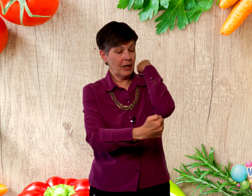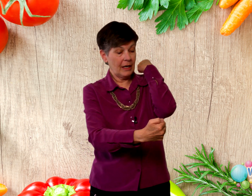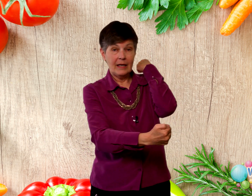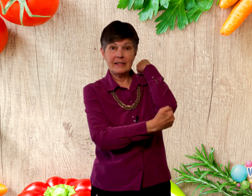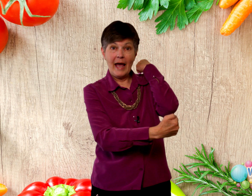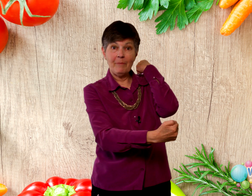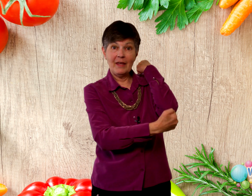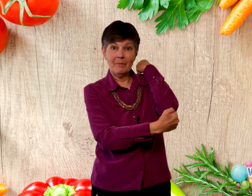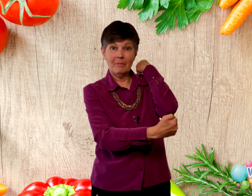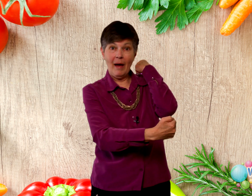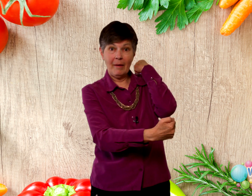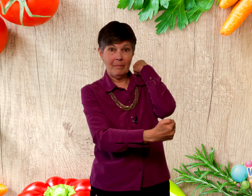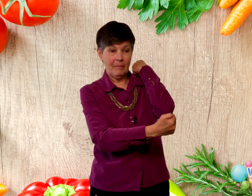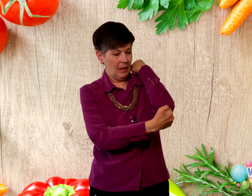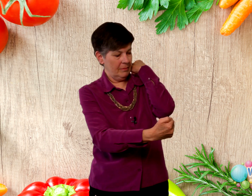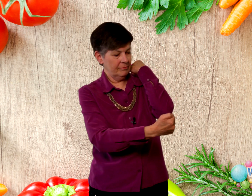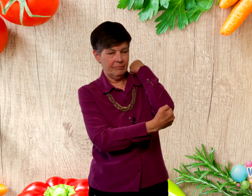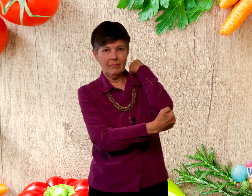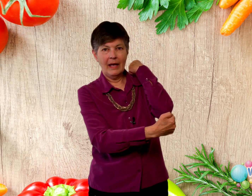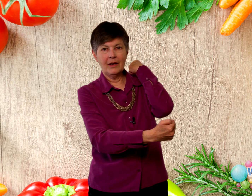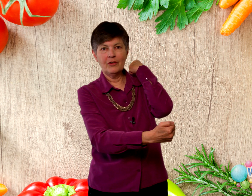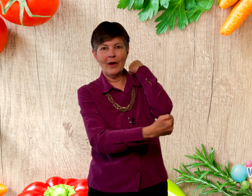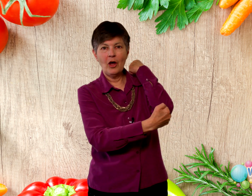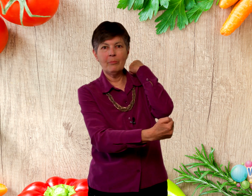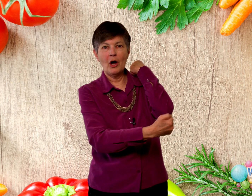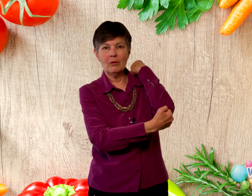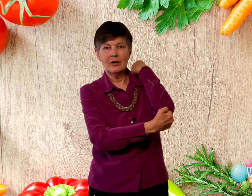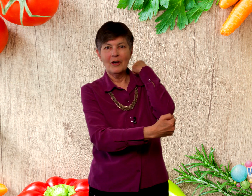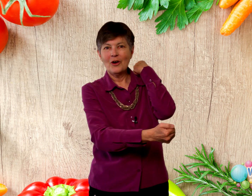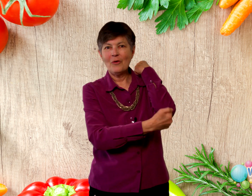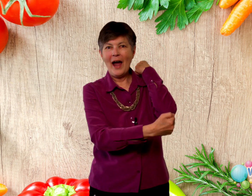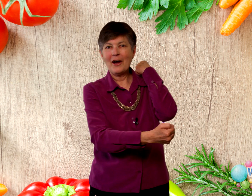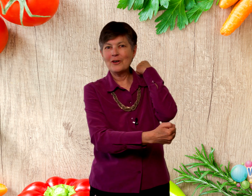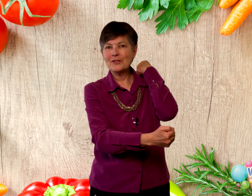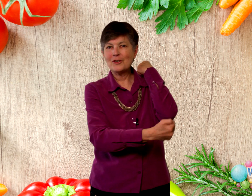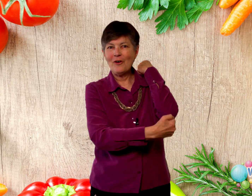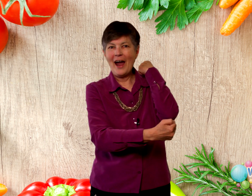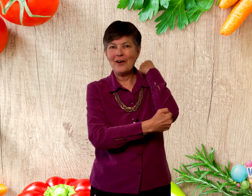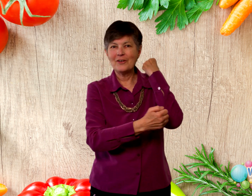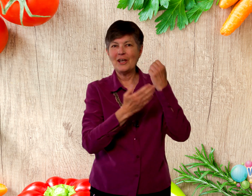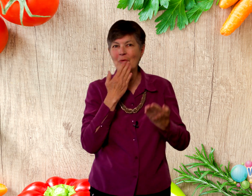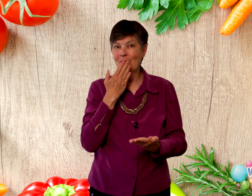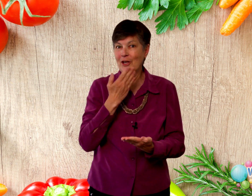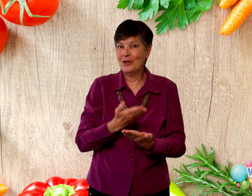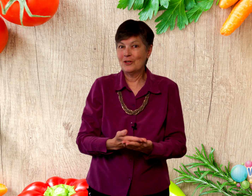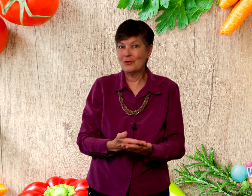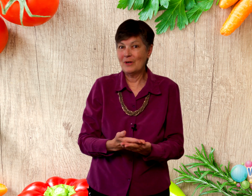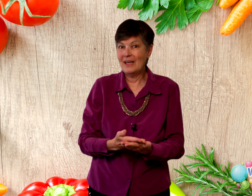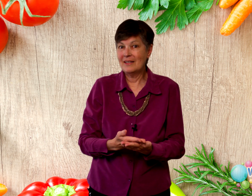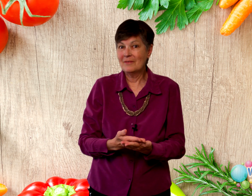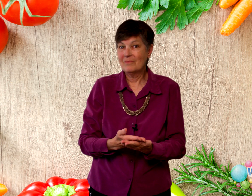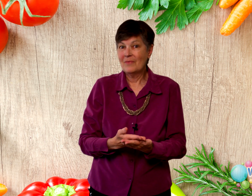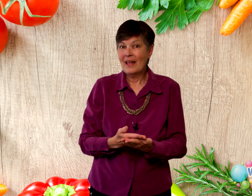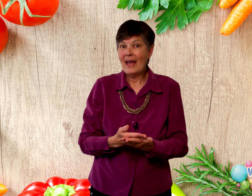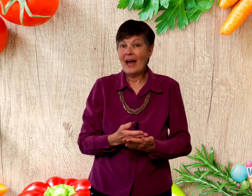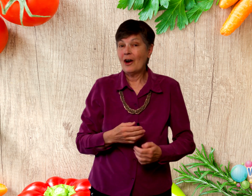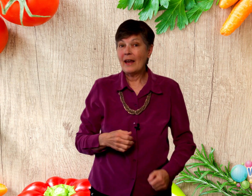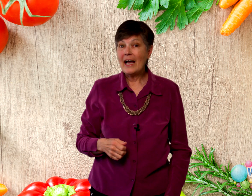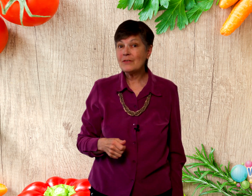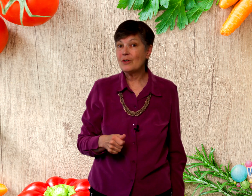going to tap the end of your elbow. Crackers, crackers, a really good treat. And our last verse